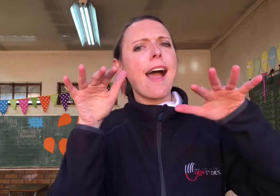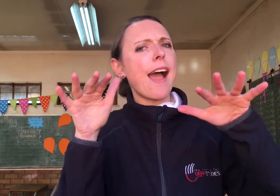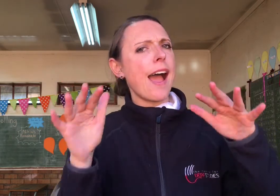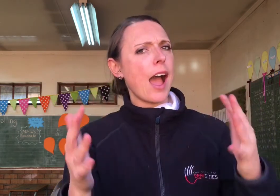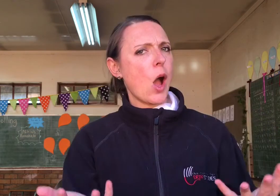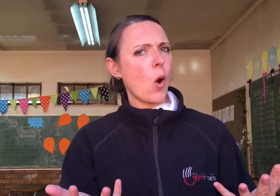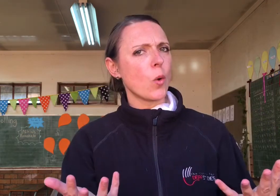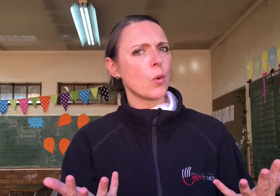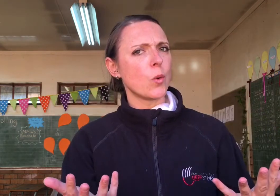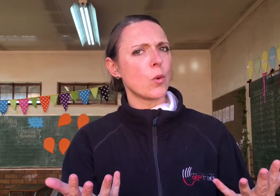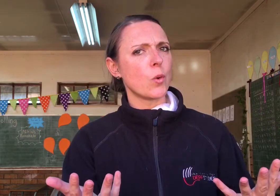how,